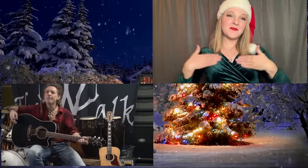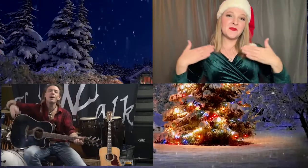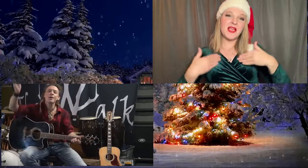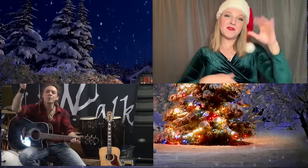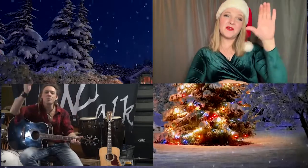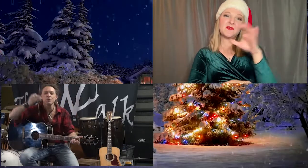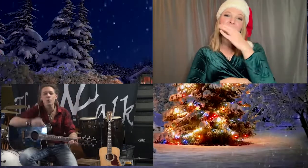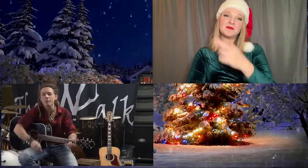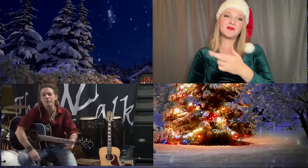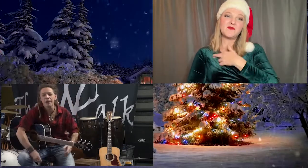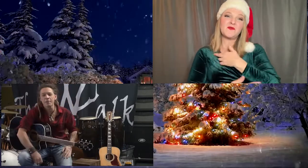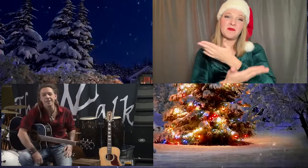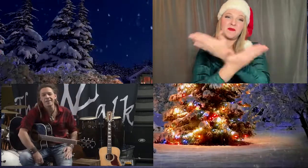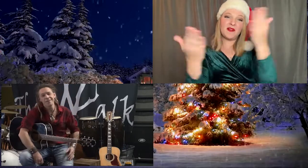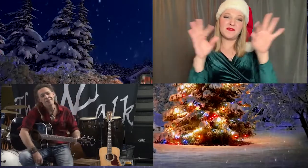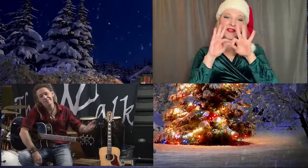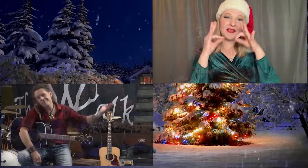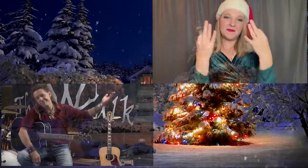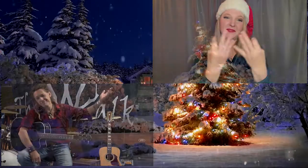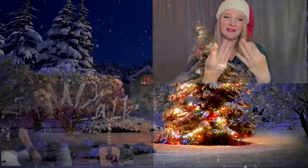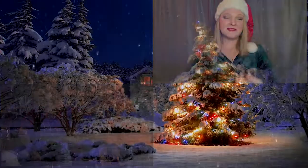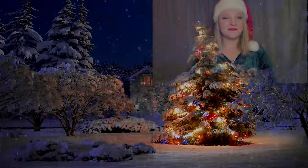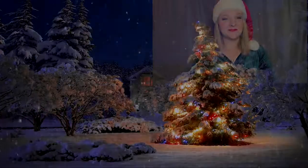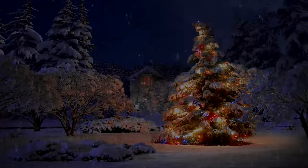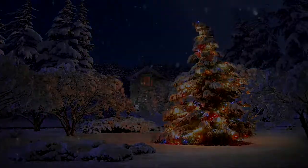yeah. Merry Christmas, Rumble family.